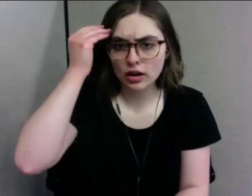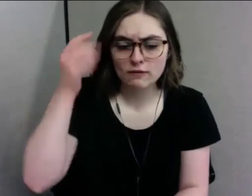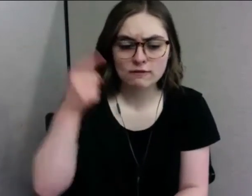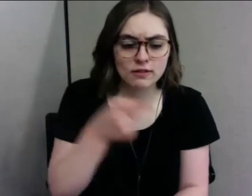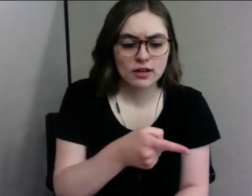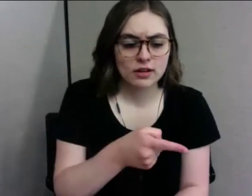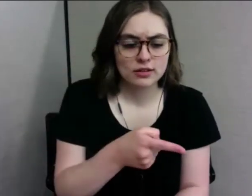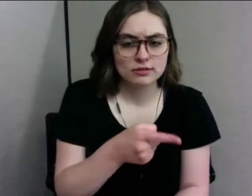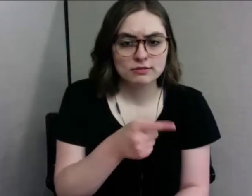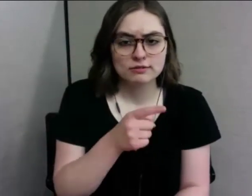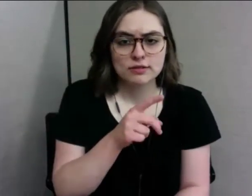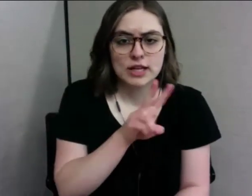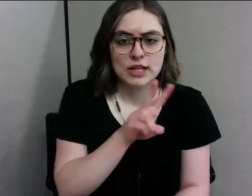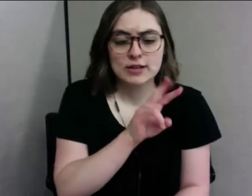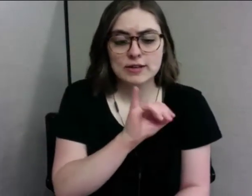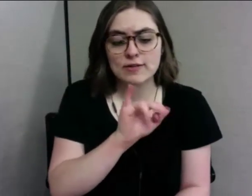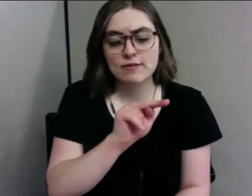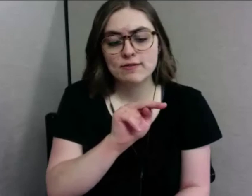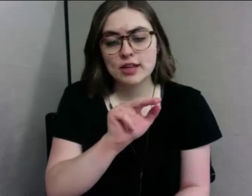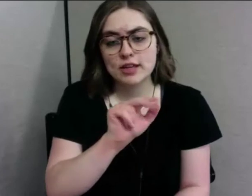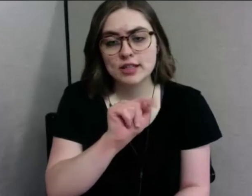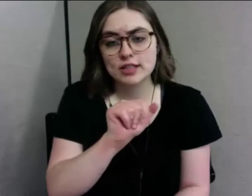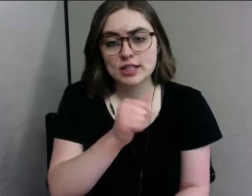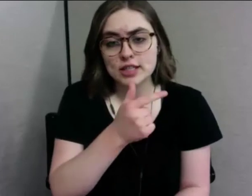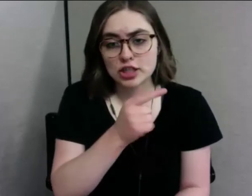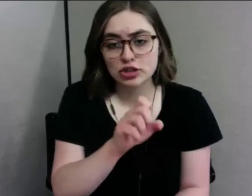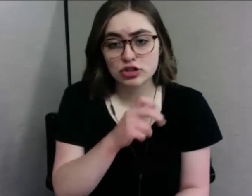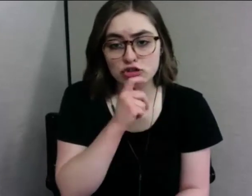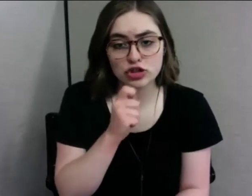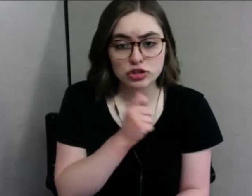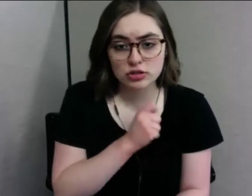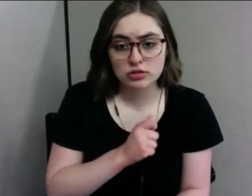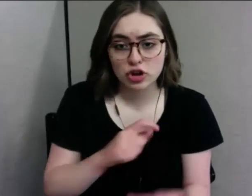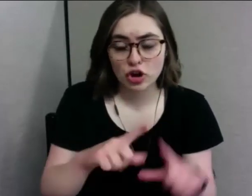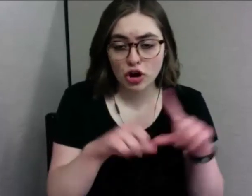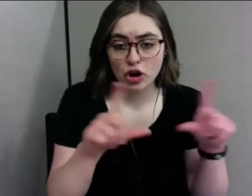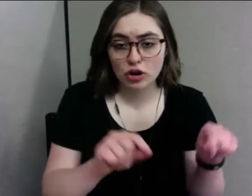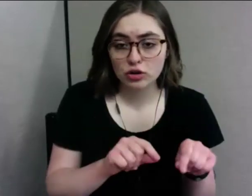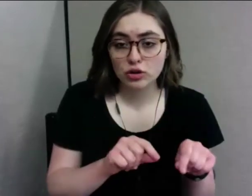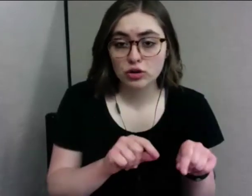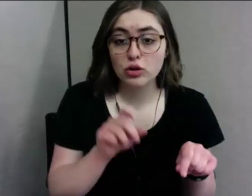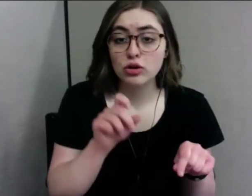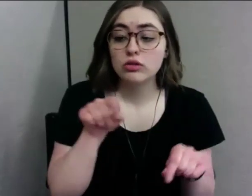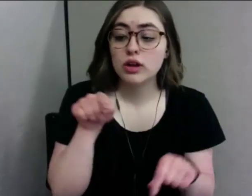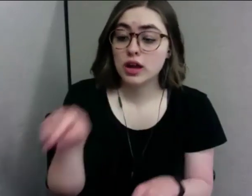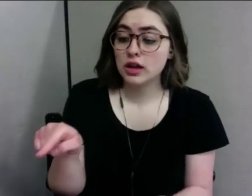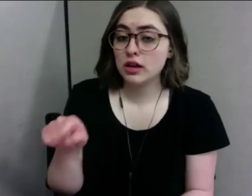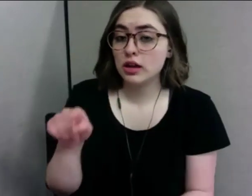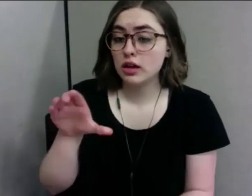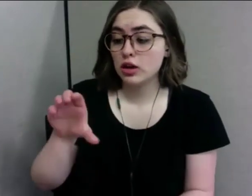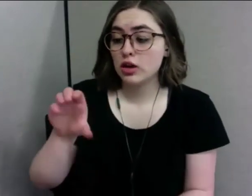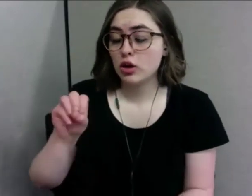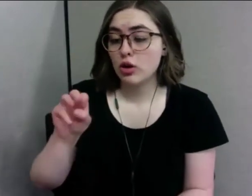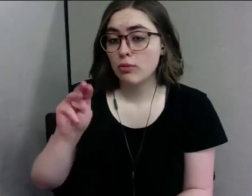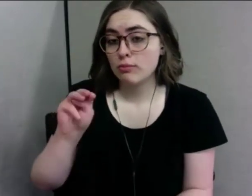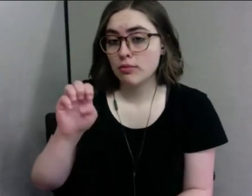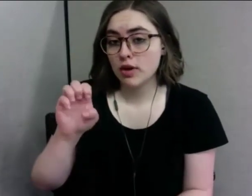or commemorative card. A commemorative card is not a reprint, but a